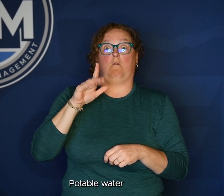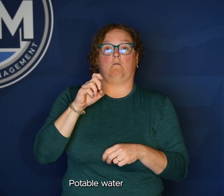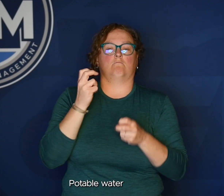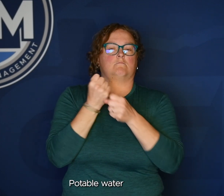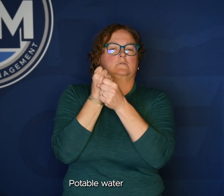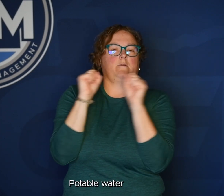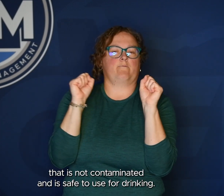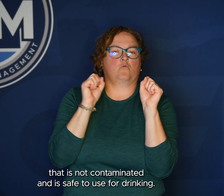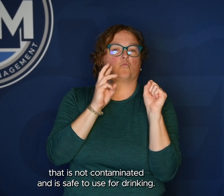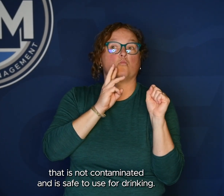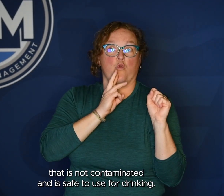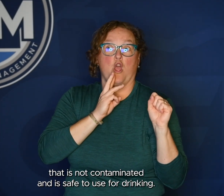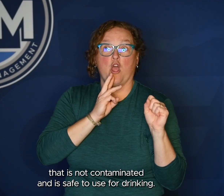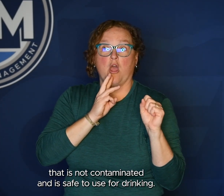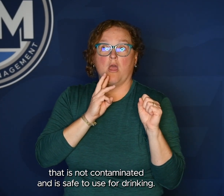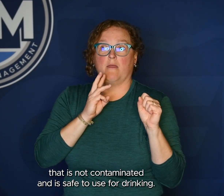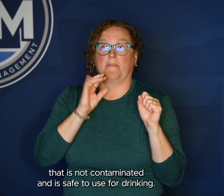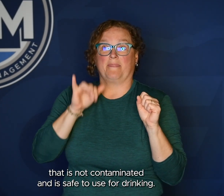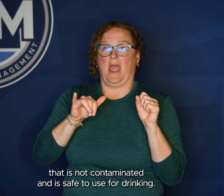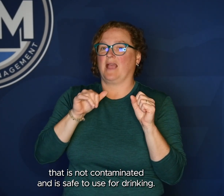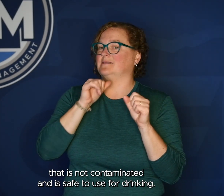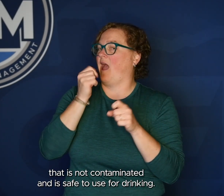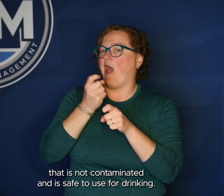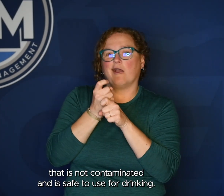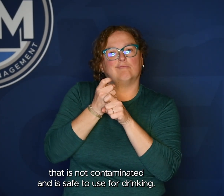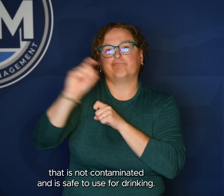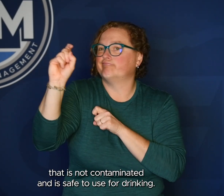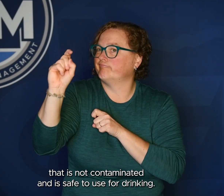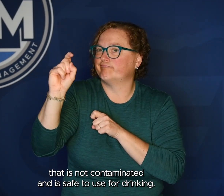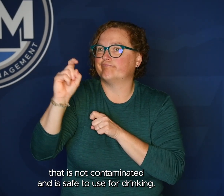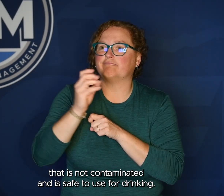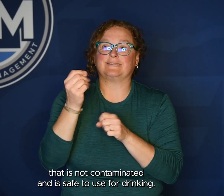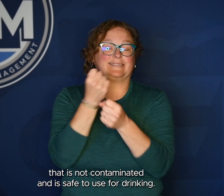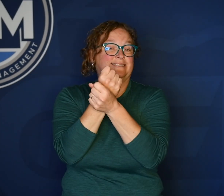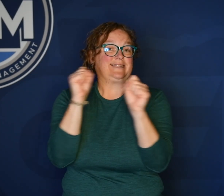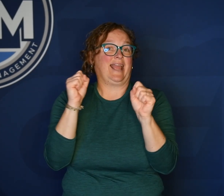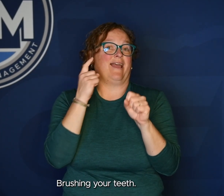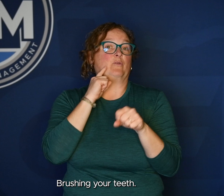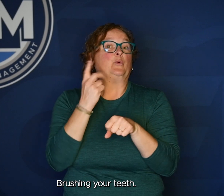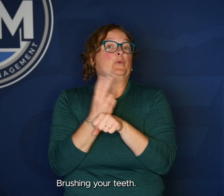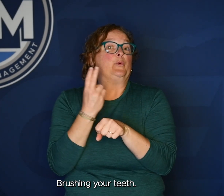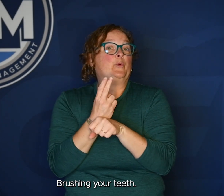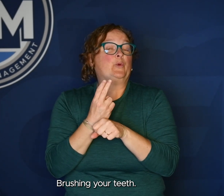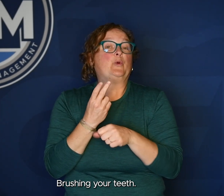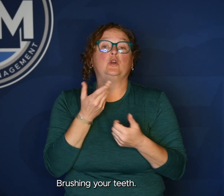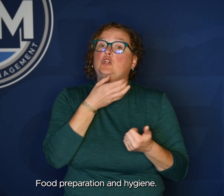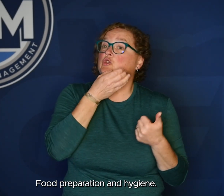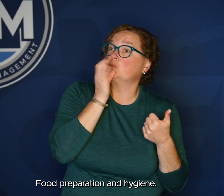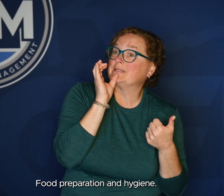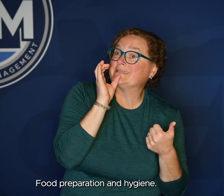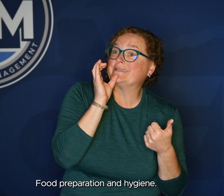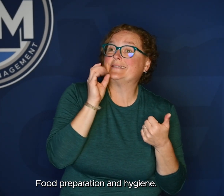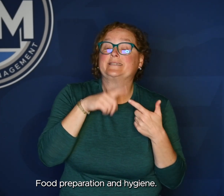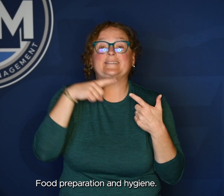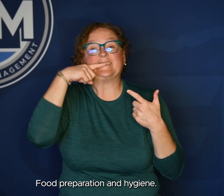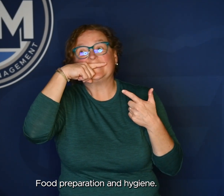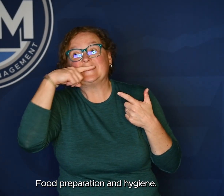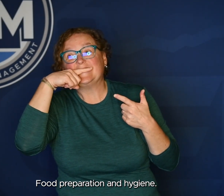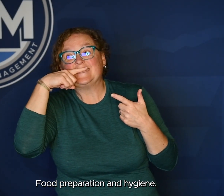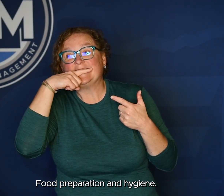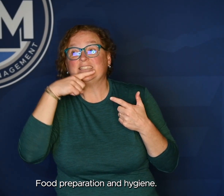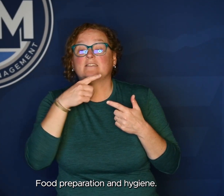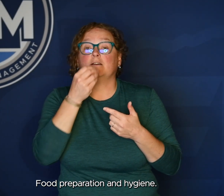Potable water that's not contaminated and is safe to use for drinking, brushing your teeth, food